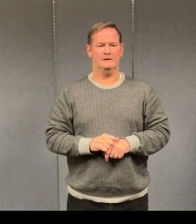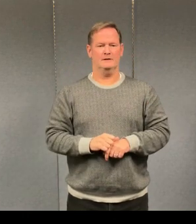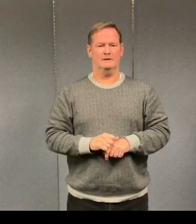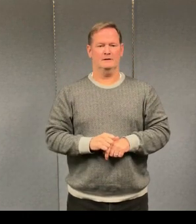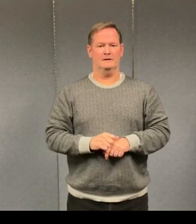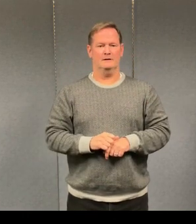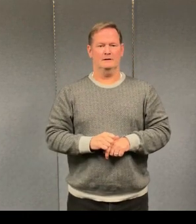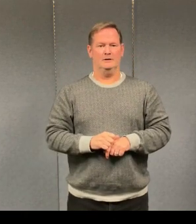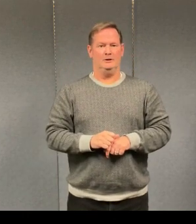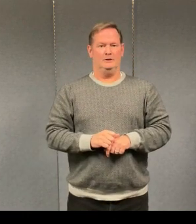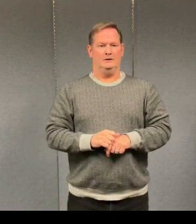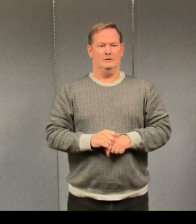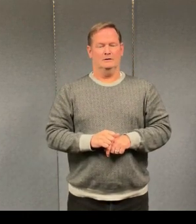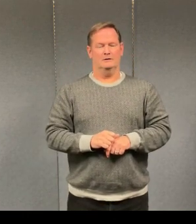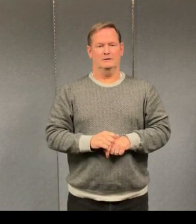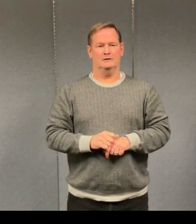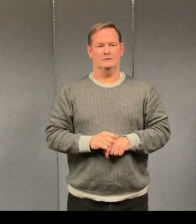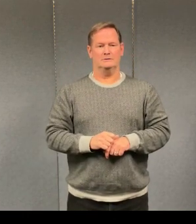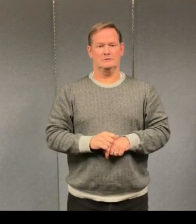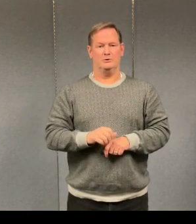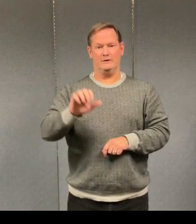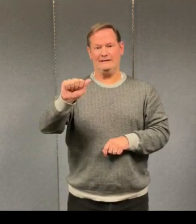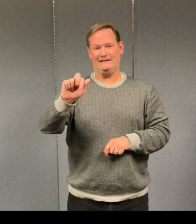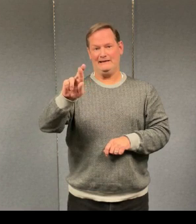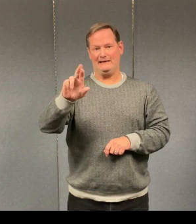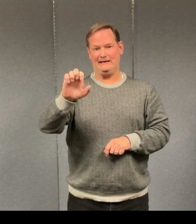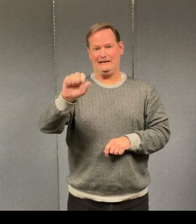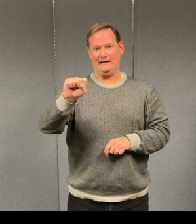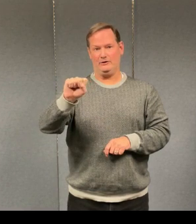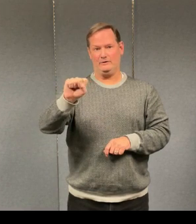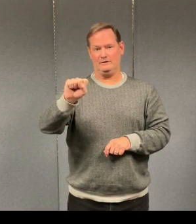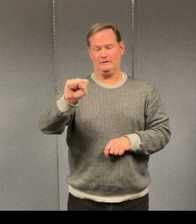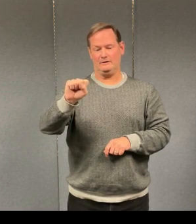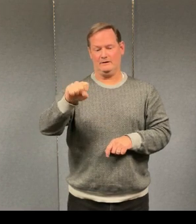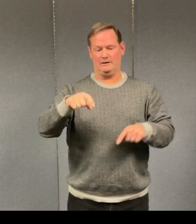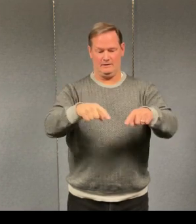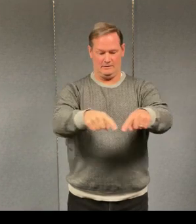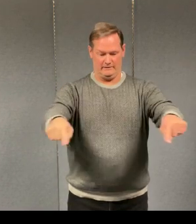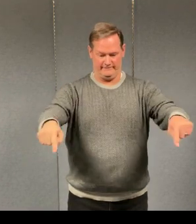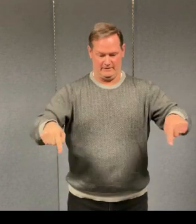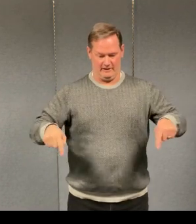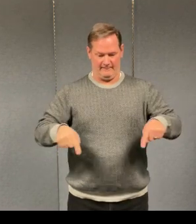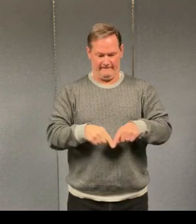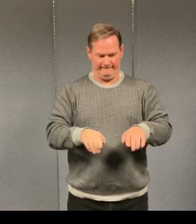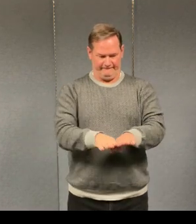floor so we know exactly how much cement to buy. Who can tell me how to do this